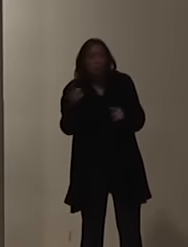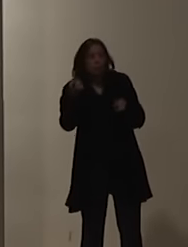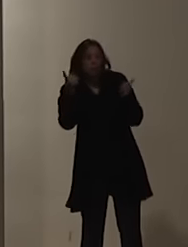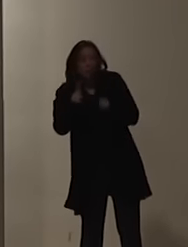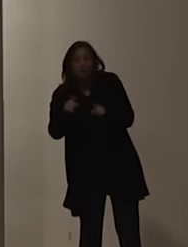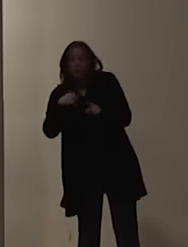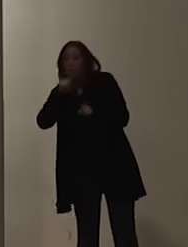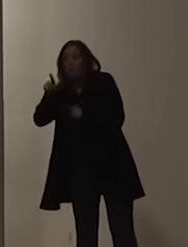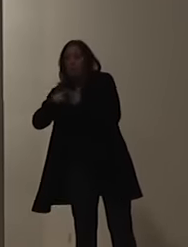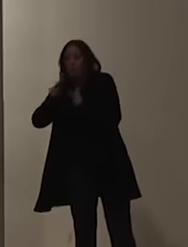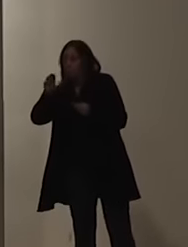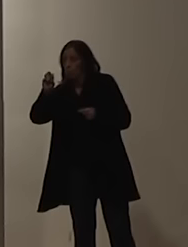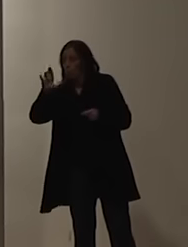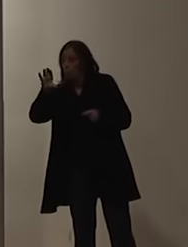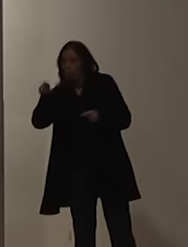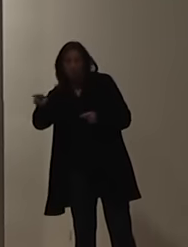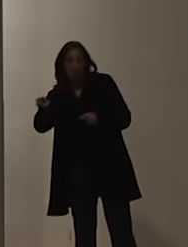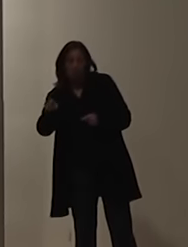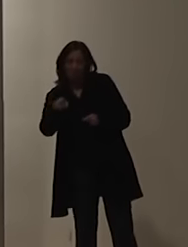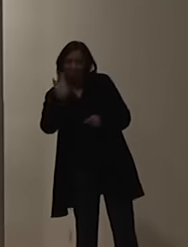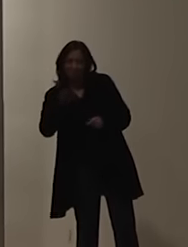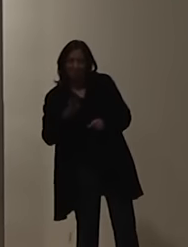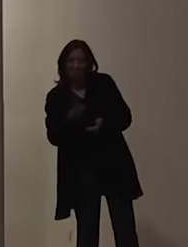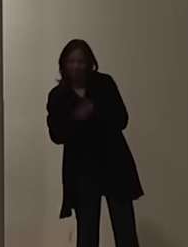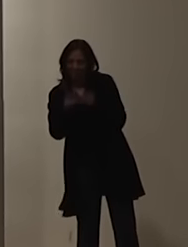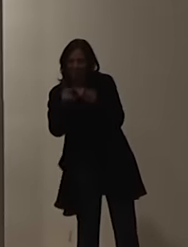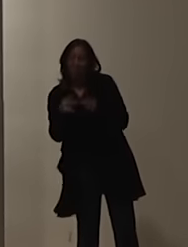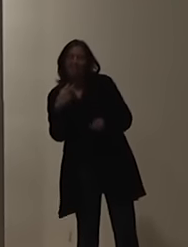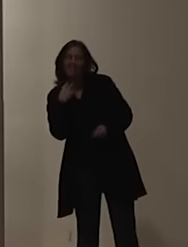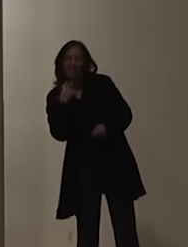Also, you shouldn't go there. You're too young. But,